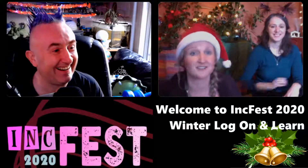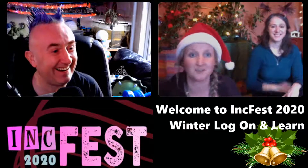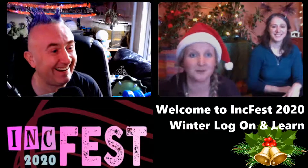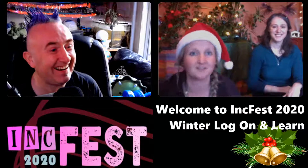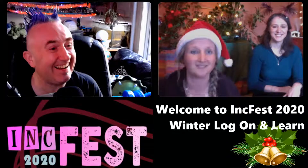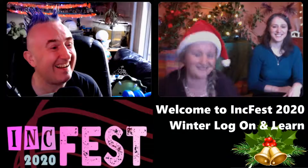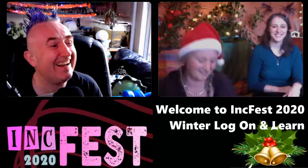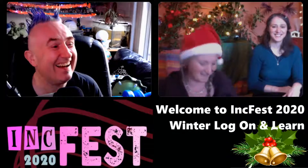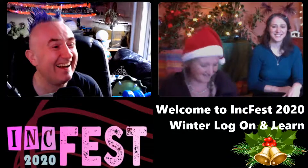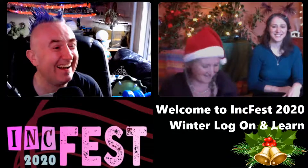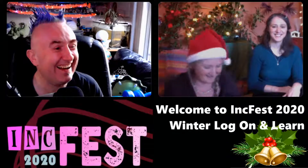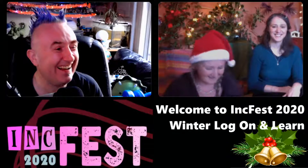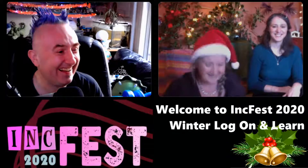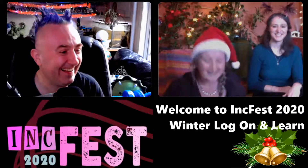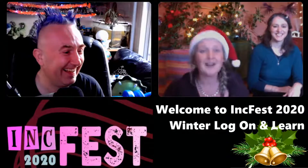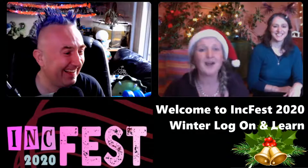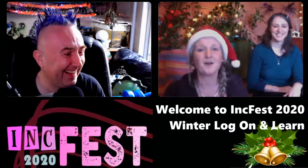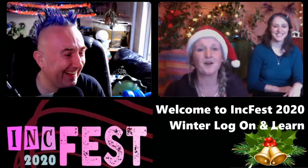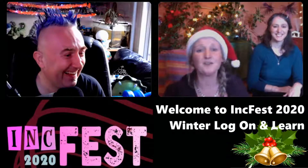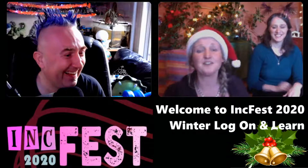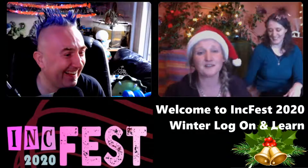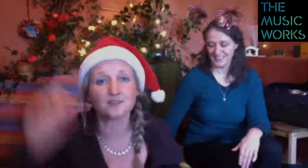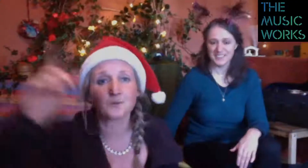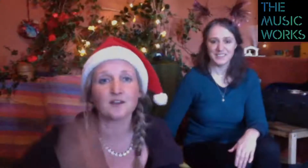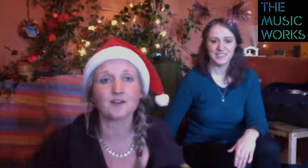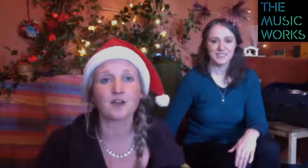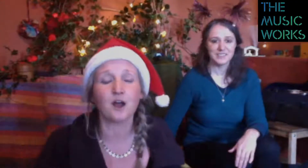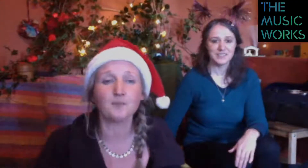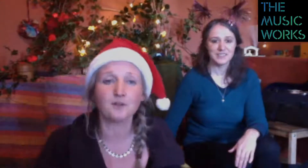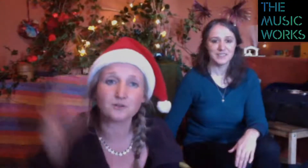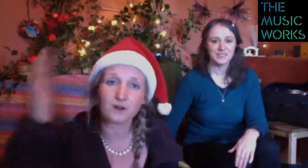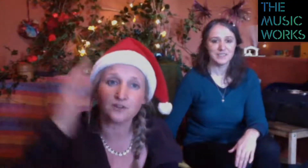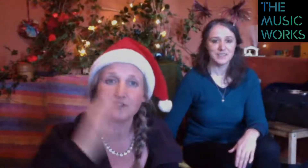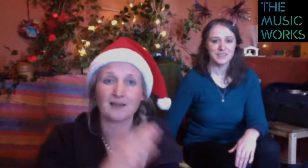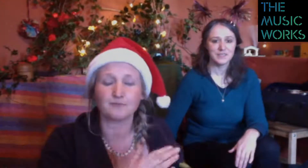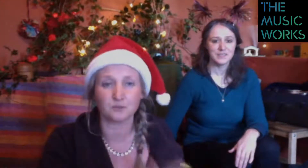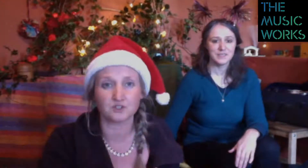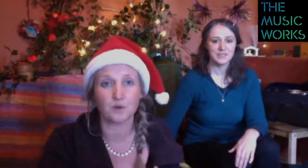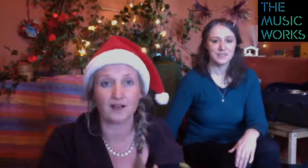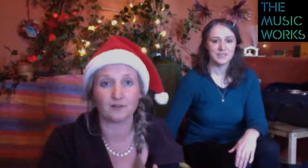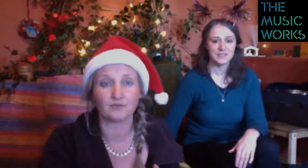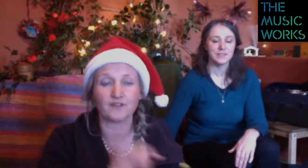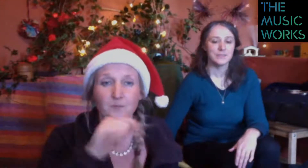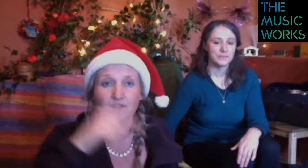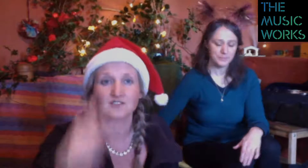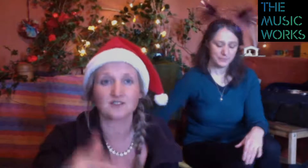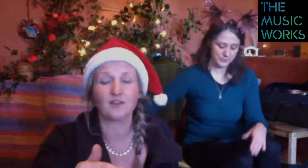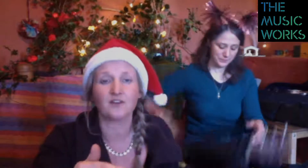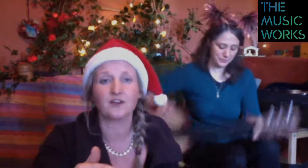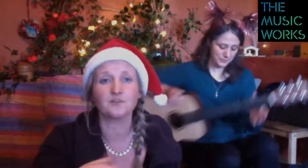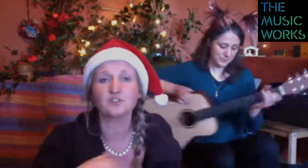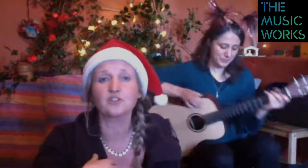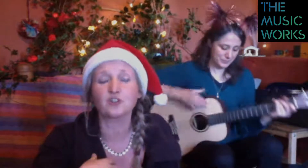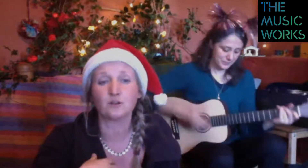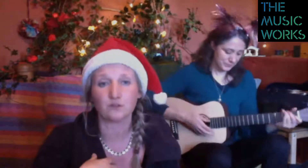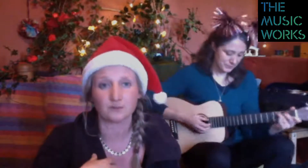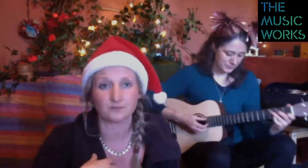will. I think it's best that we're going to go. I'm going to run you down from 12, and then we're going to start the video. I'm just going to show you them.